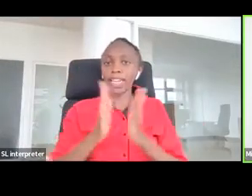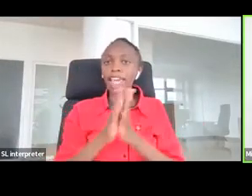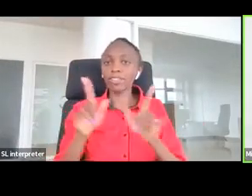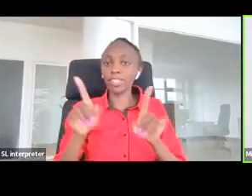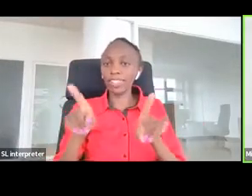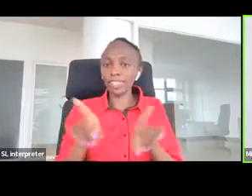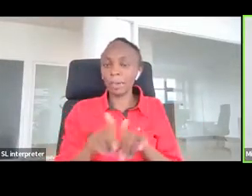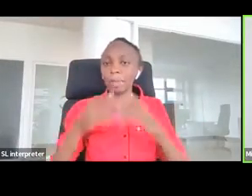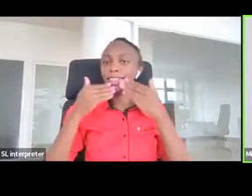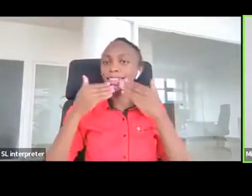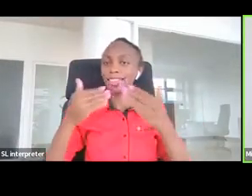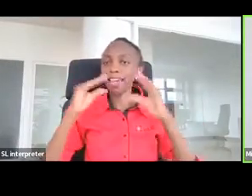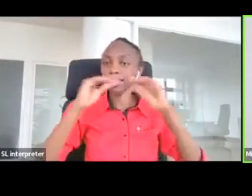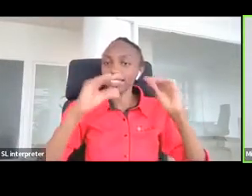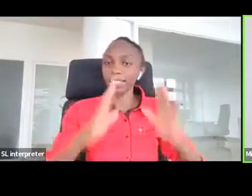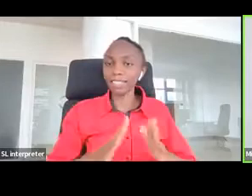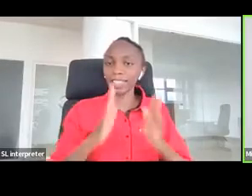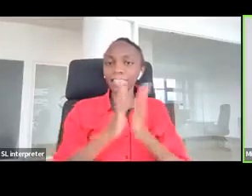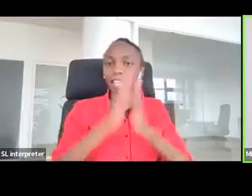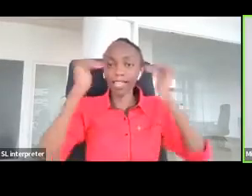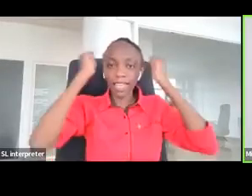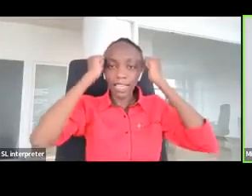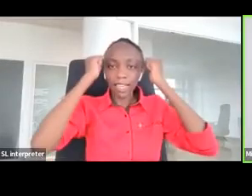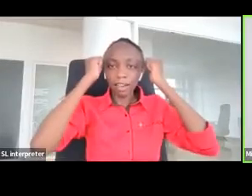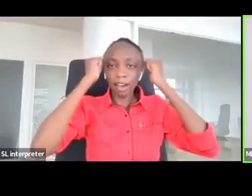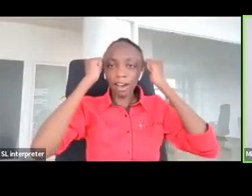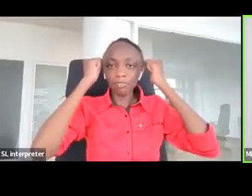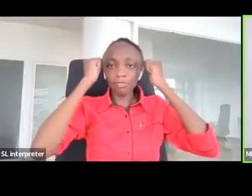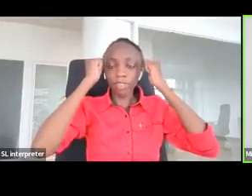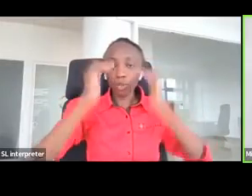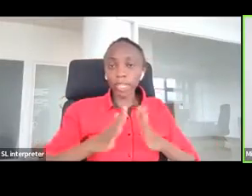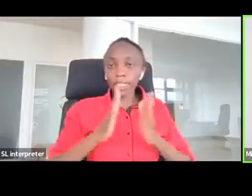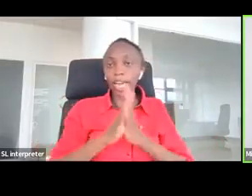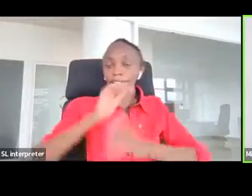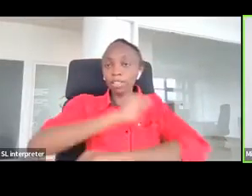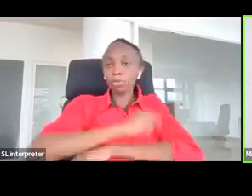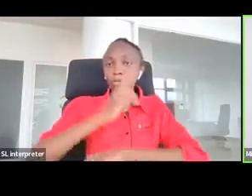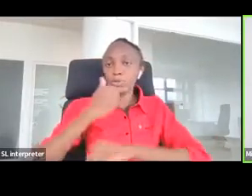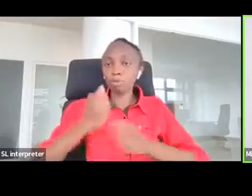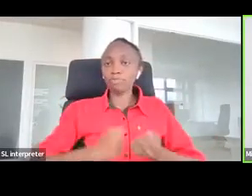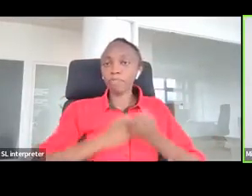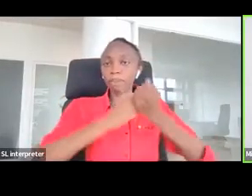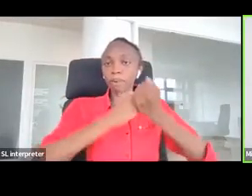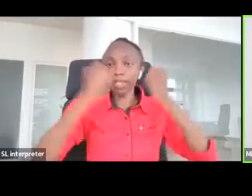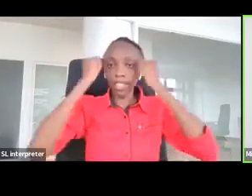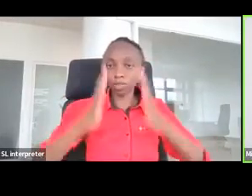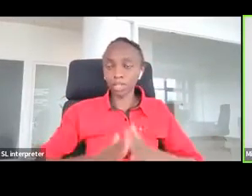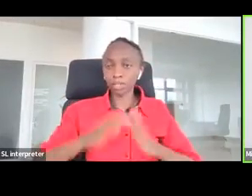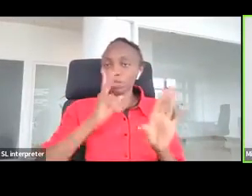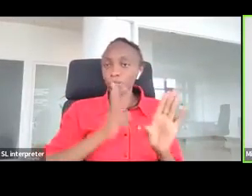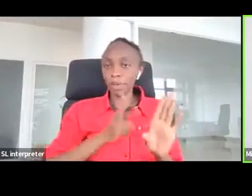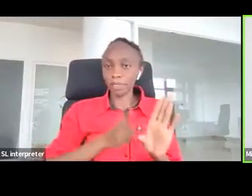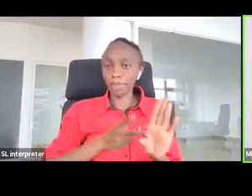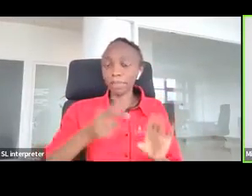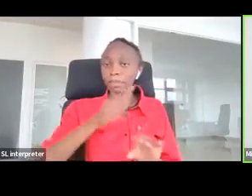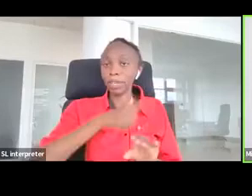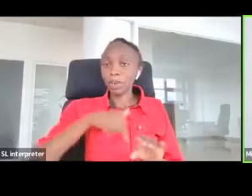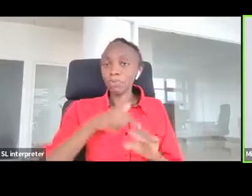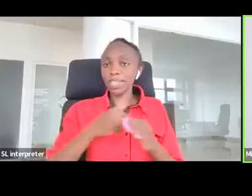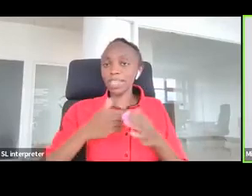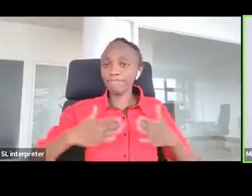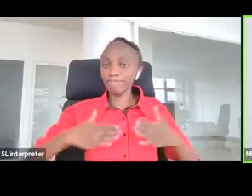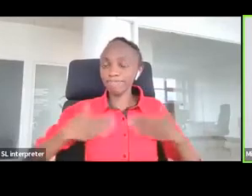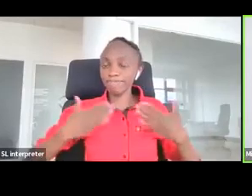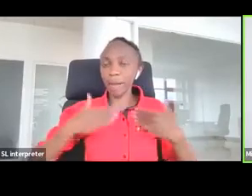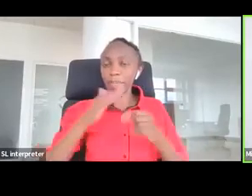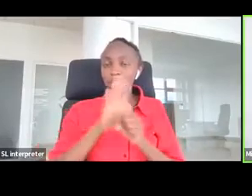and the schools who enable the students to participate. We are so happy that despite all those